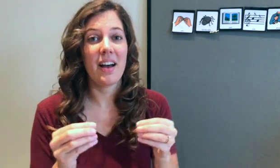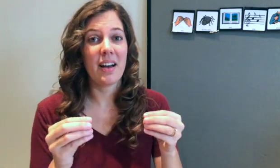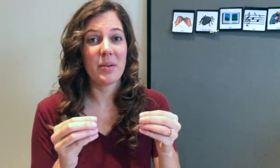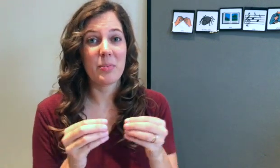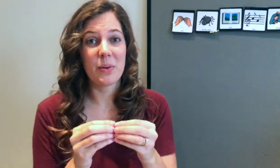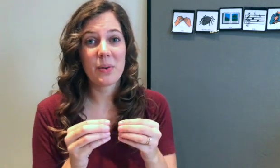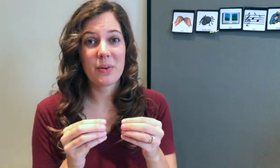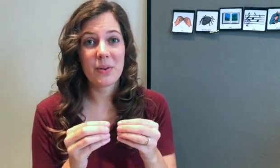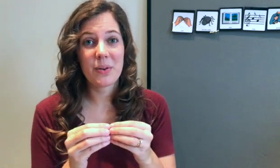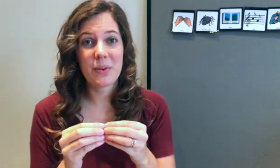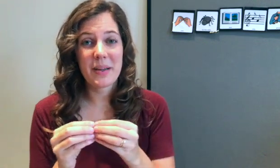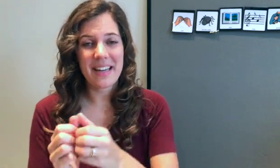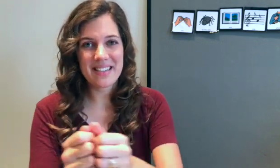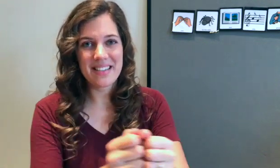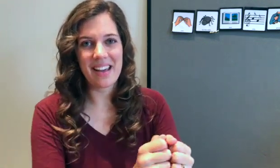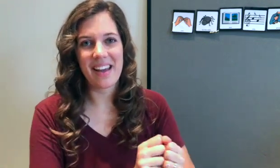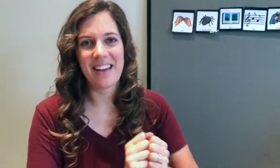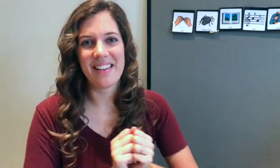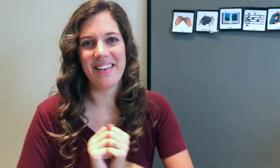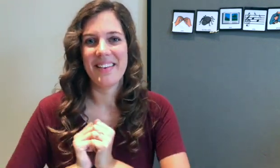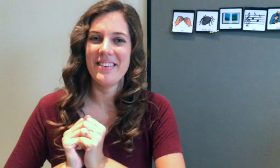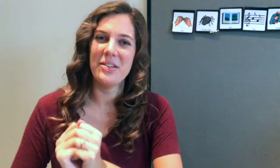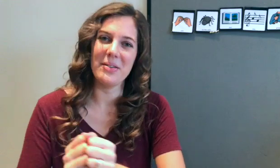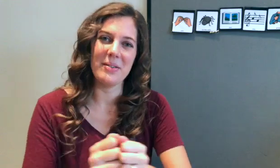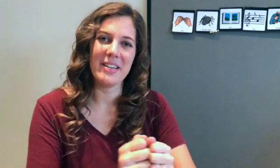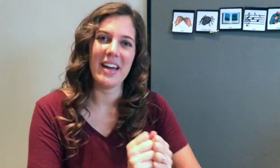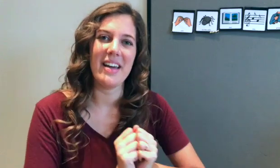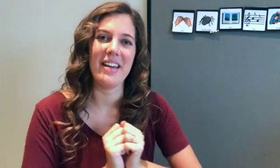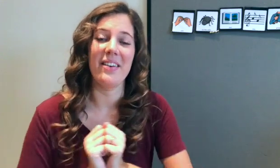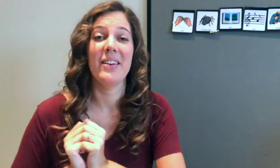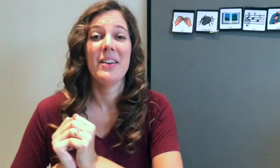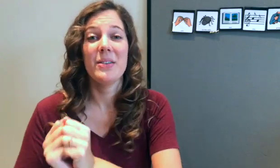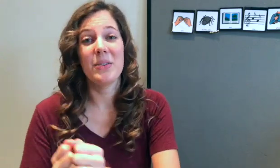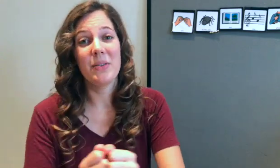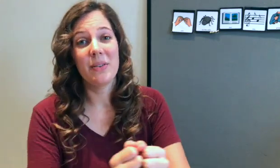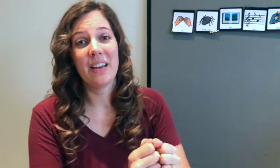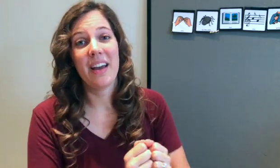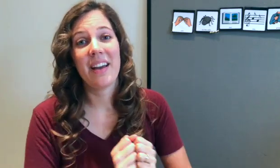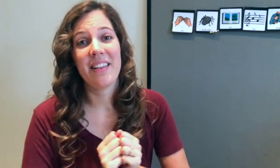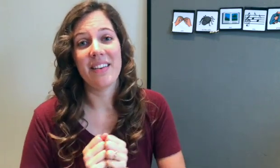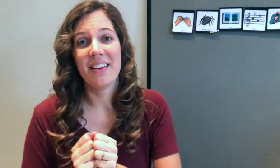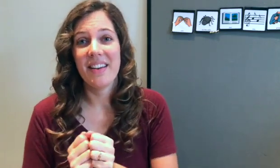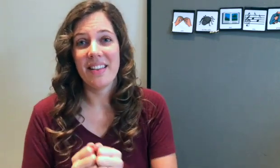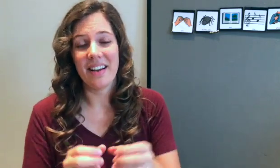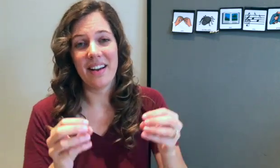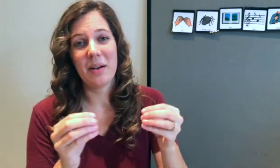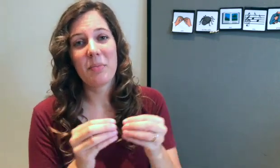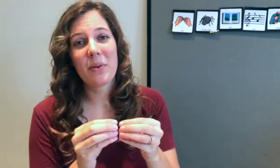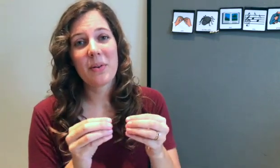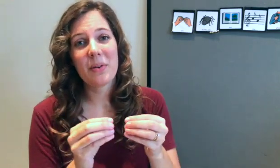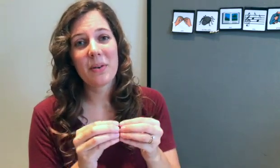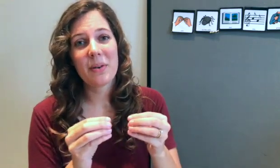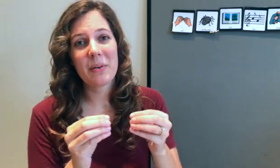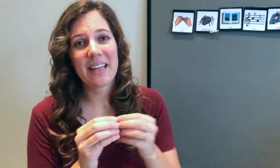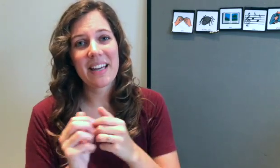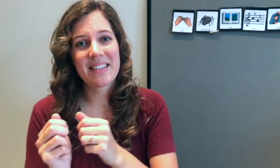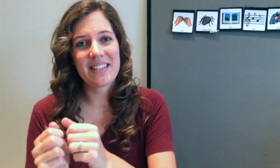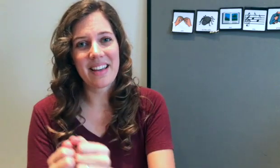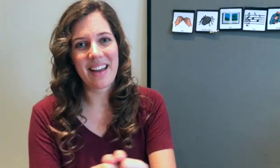The more we get together, together, together. The more we get